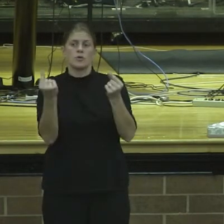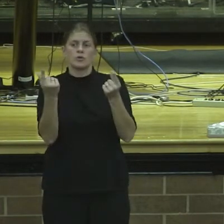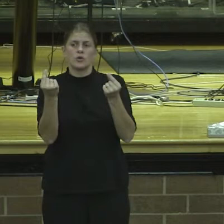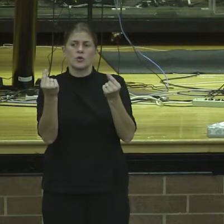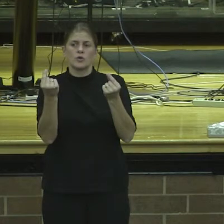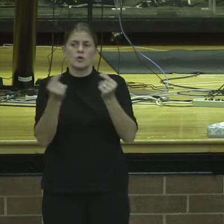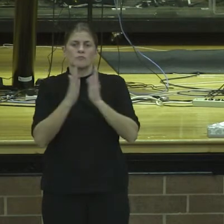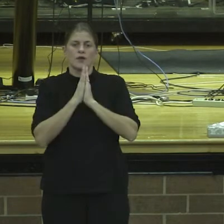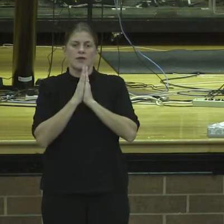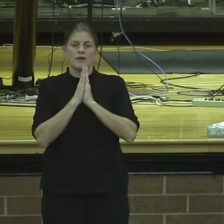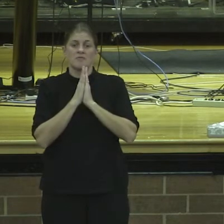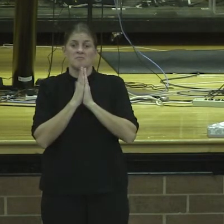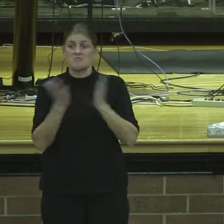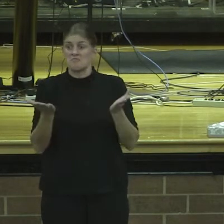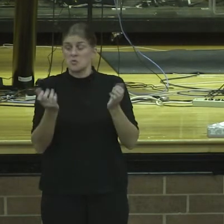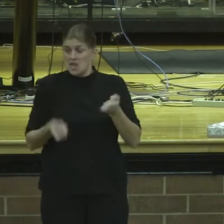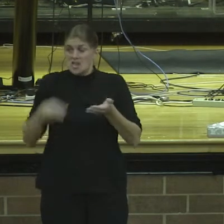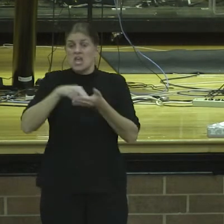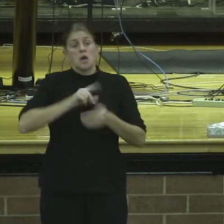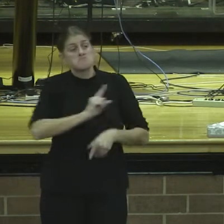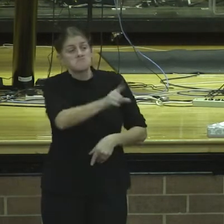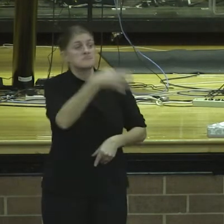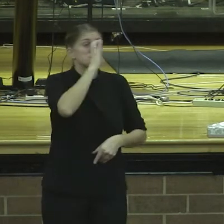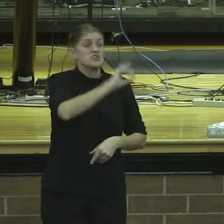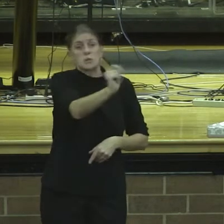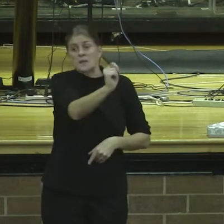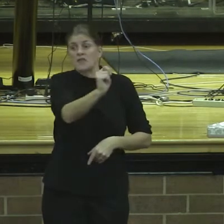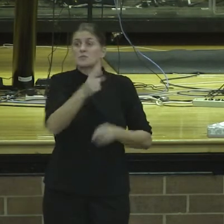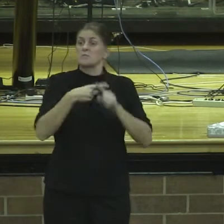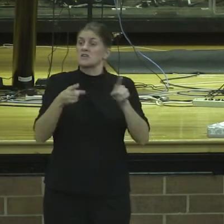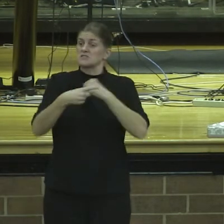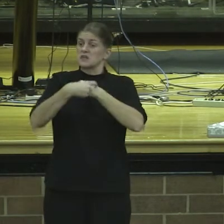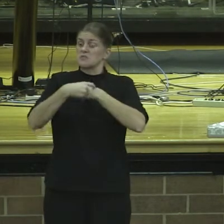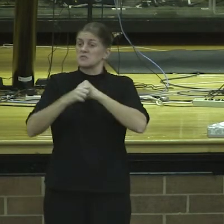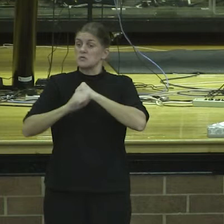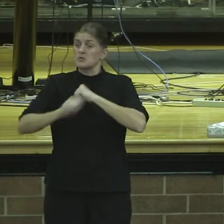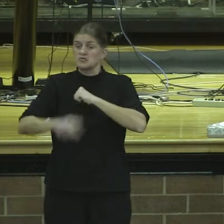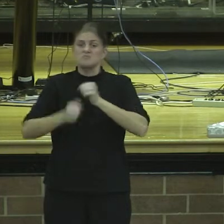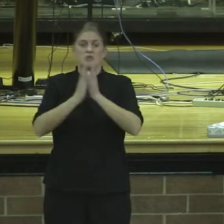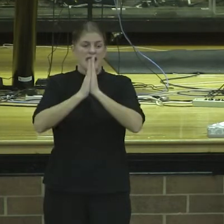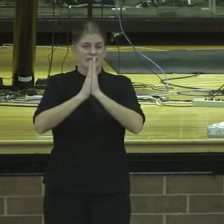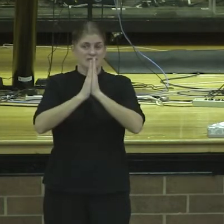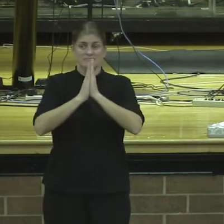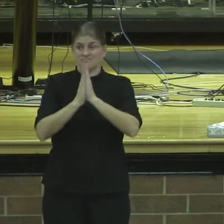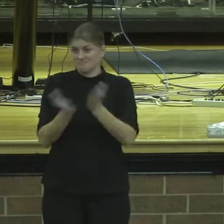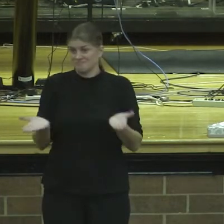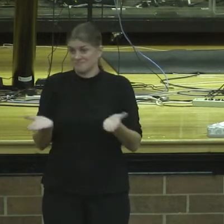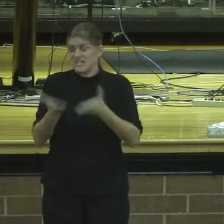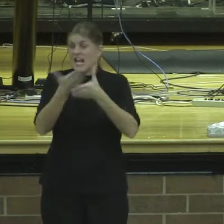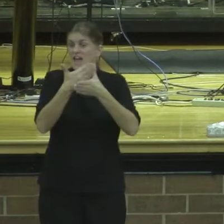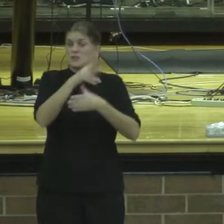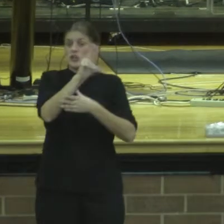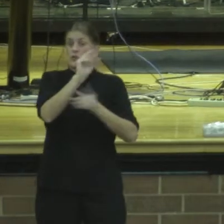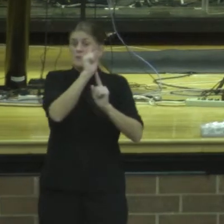Taking the commercial time. You can still get up and get your drink, you can still go to the bathroom, but just take those commercial times to pray. An average 30-minute